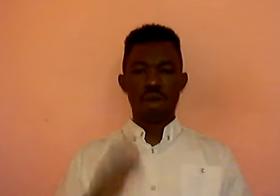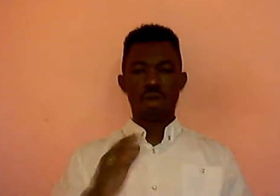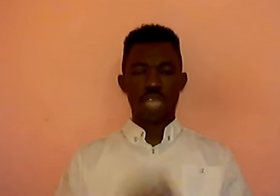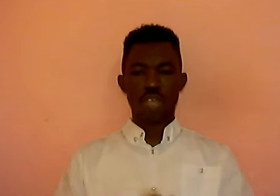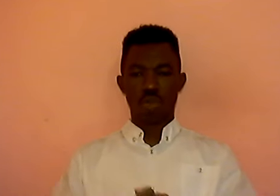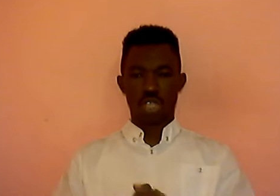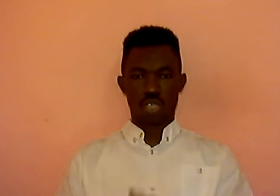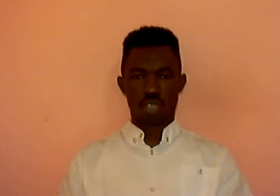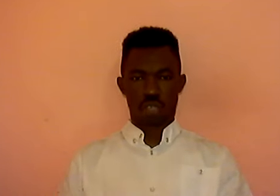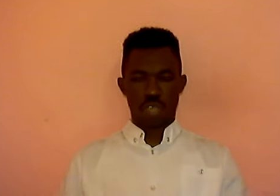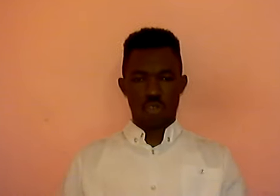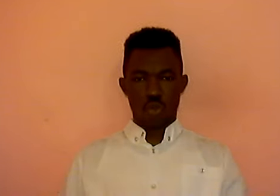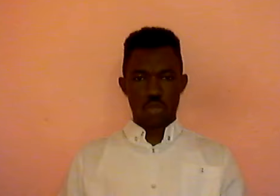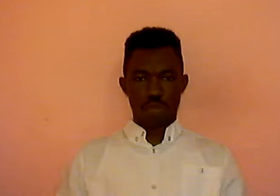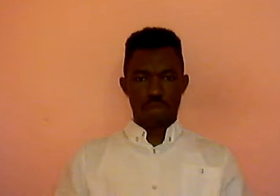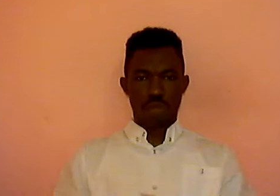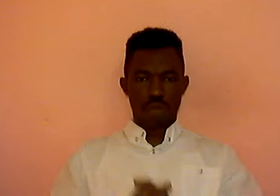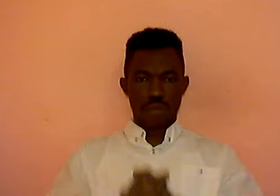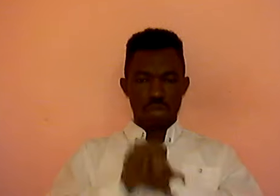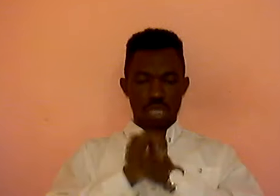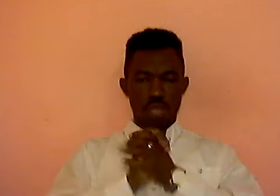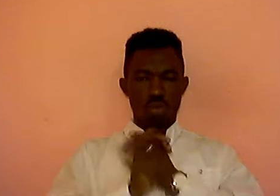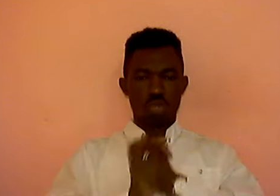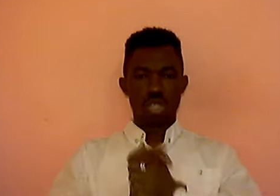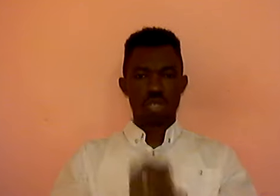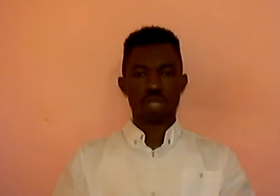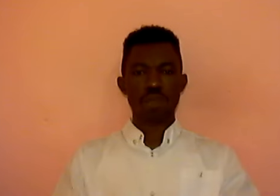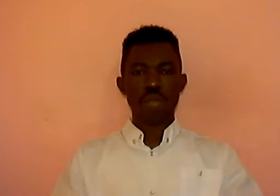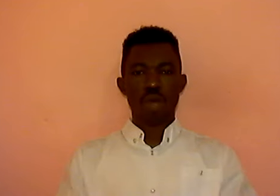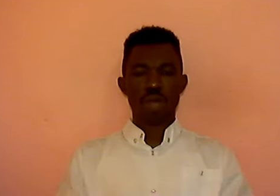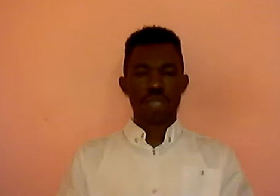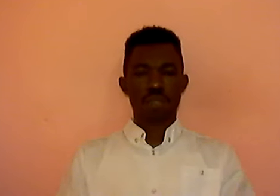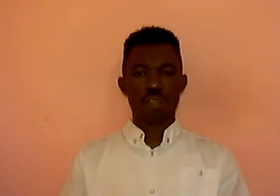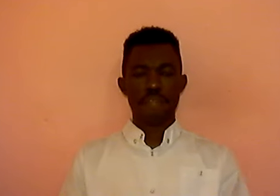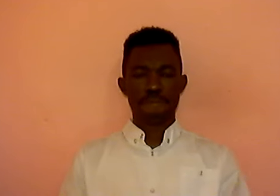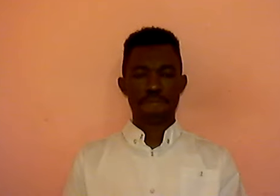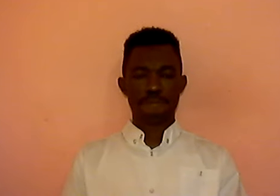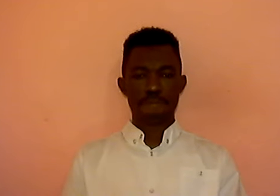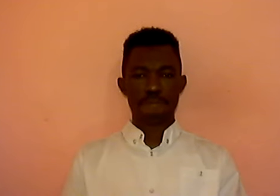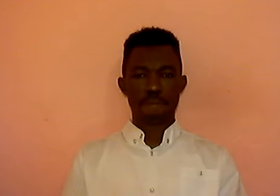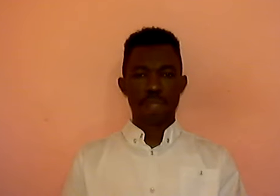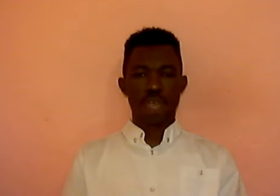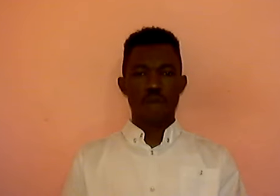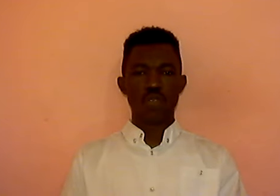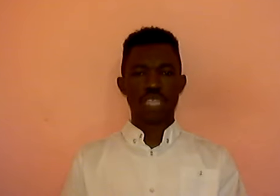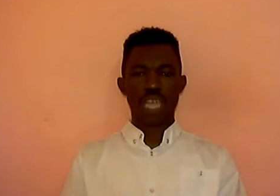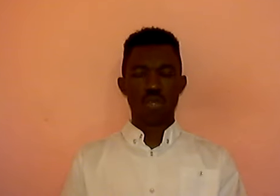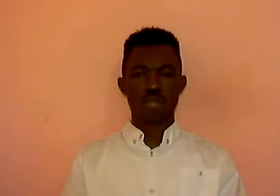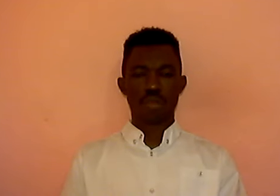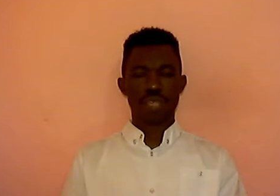Oh, thank you, Jesus. Thank you, Holy Spirit of the Living God. Thank you, Jesus. Okay, so I want to tell you something.